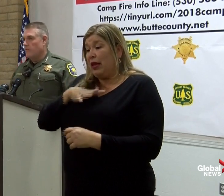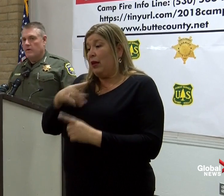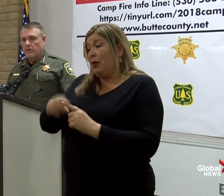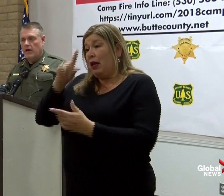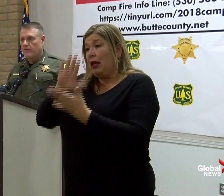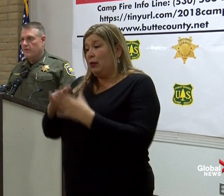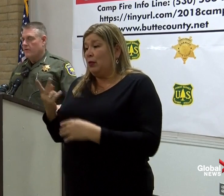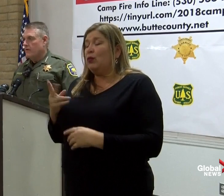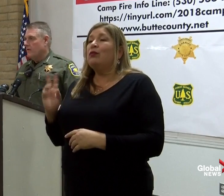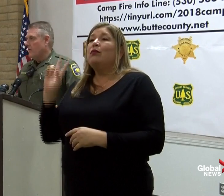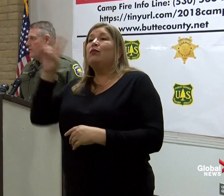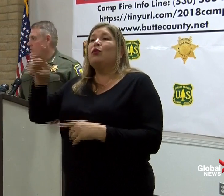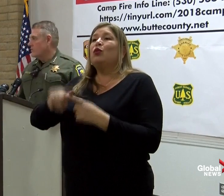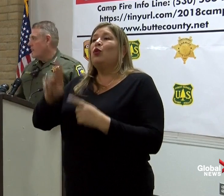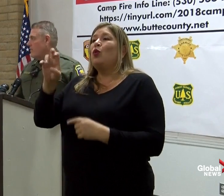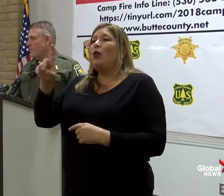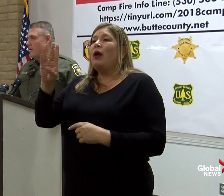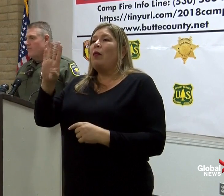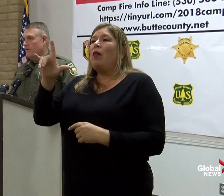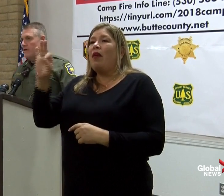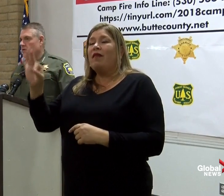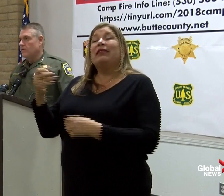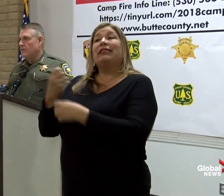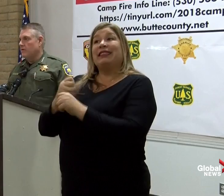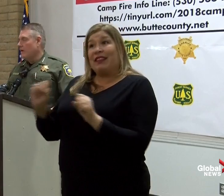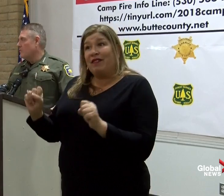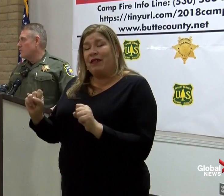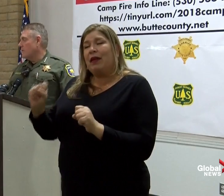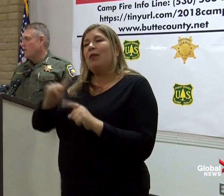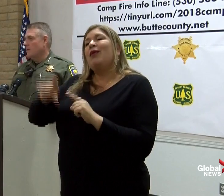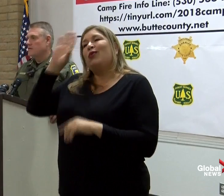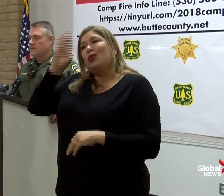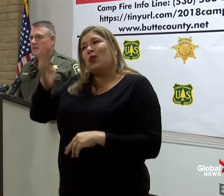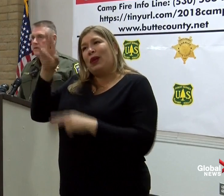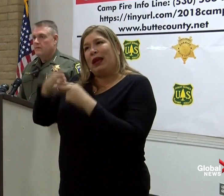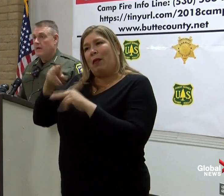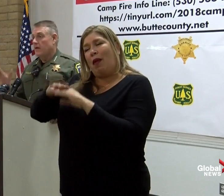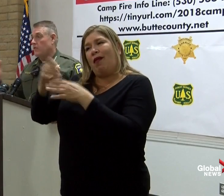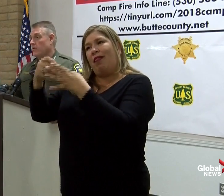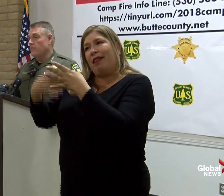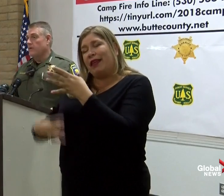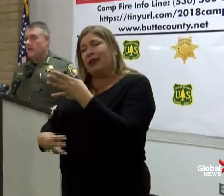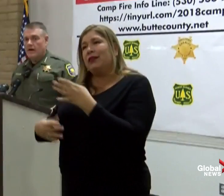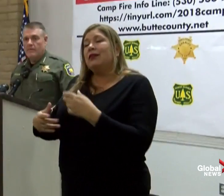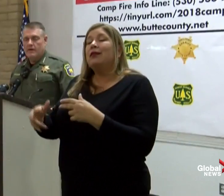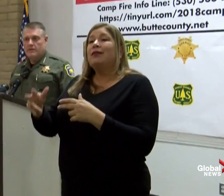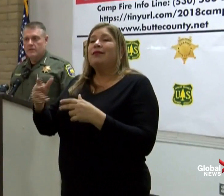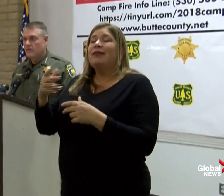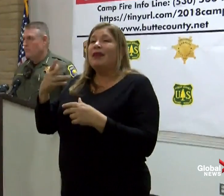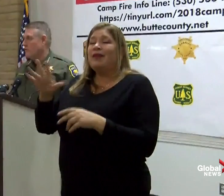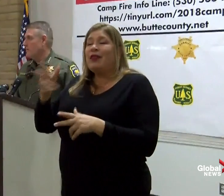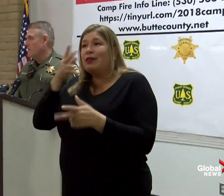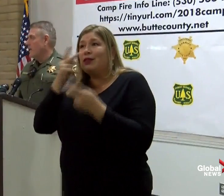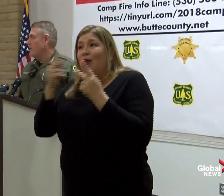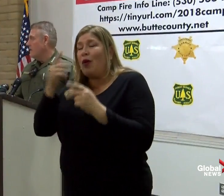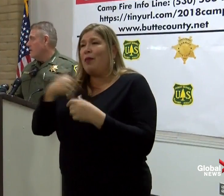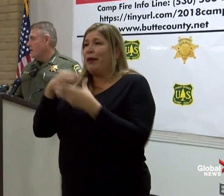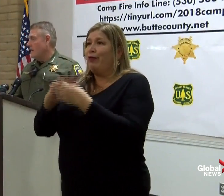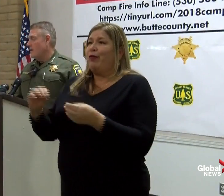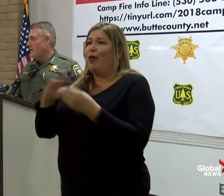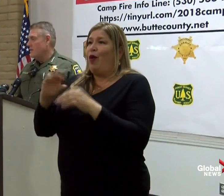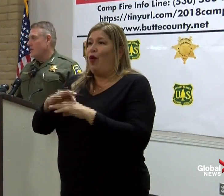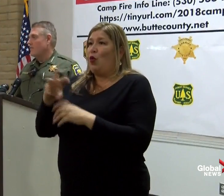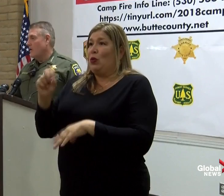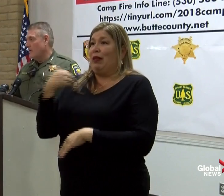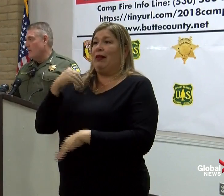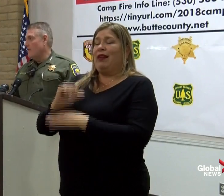had been in Red Bluff. They were safe, but they knew that their names were on the list. They had heard me talk about this on the news last night,